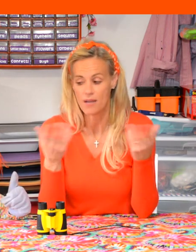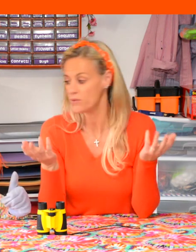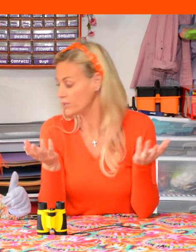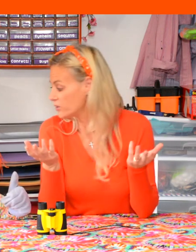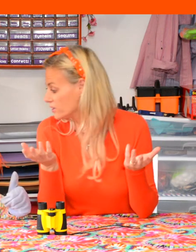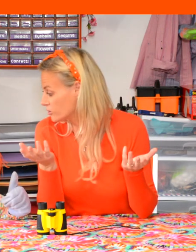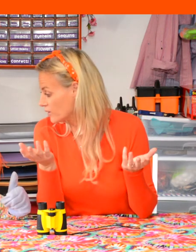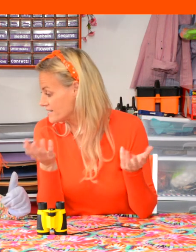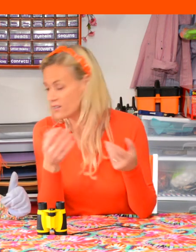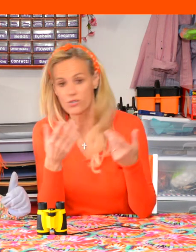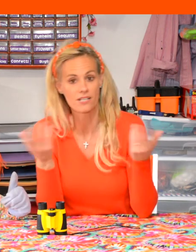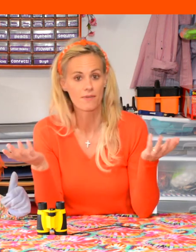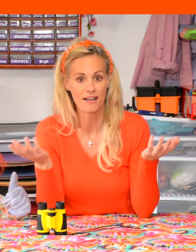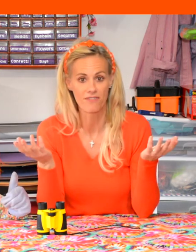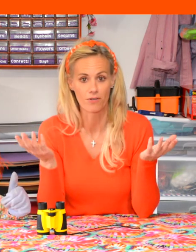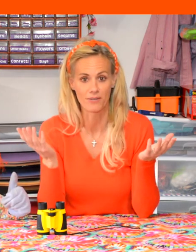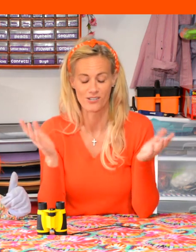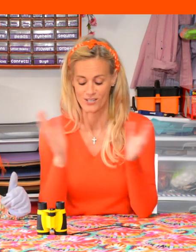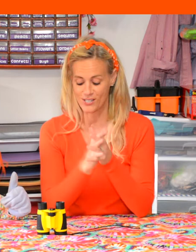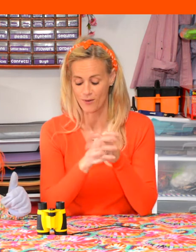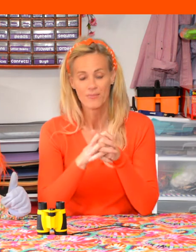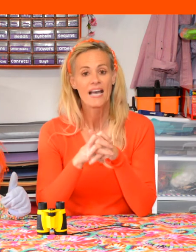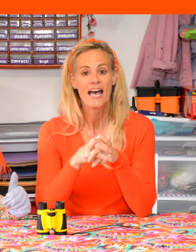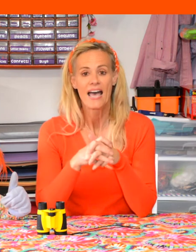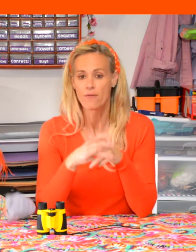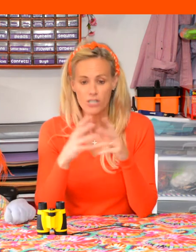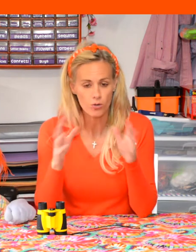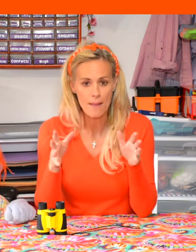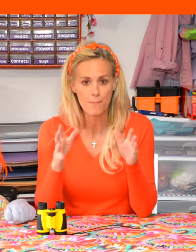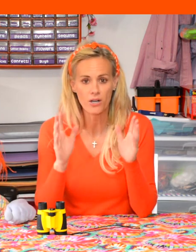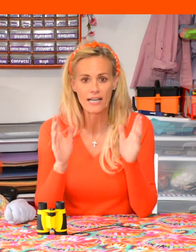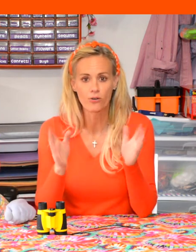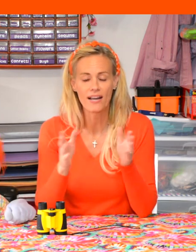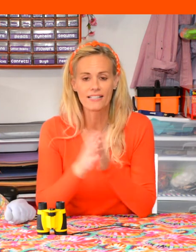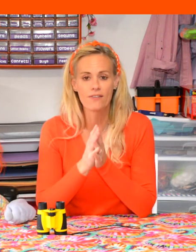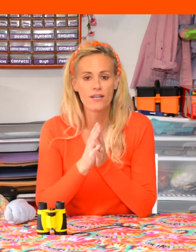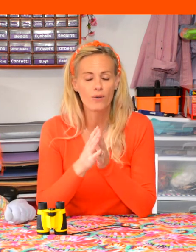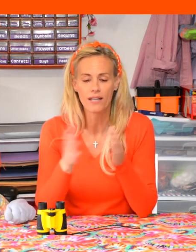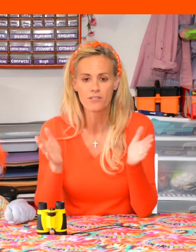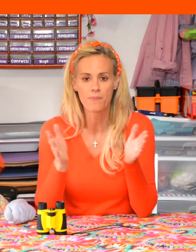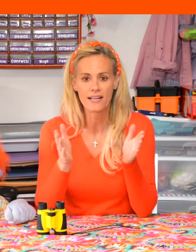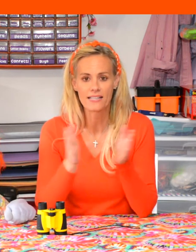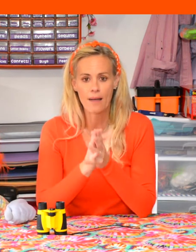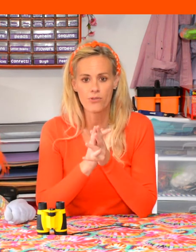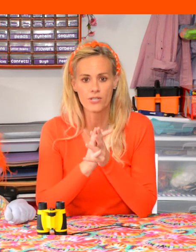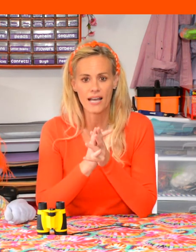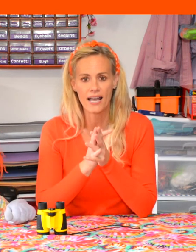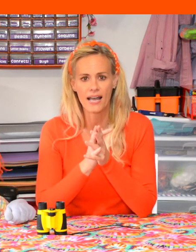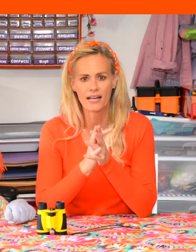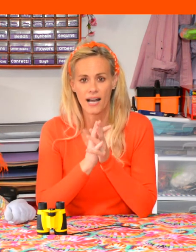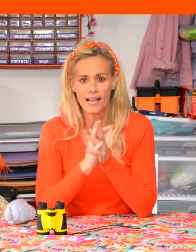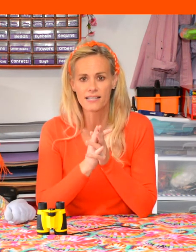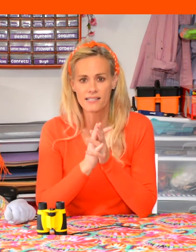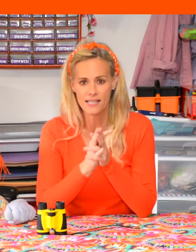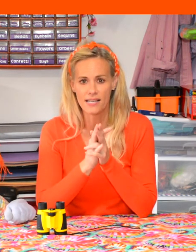maybe we look a little crazy. Those are some of my favorite pictures. So it was a great book, a great activity. We loved spending time with you today. And I see